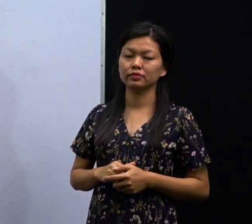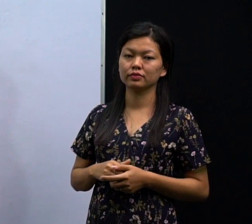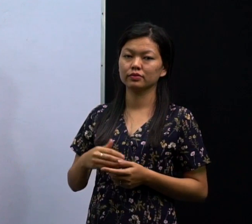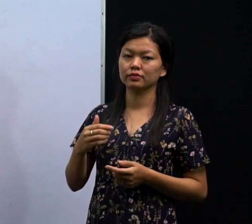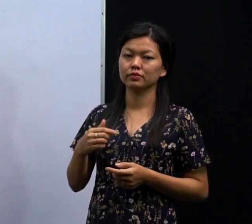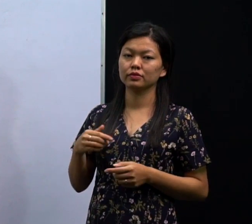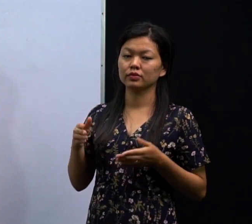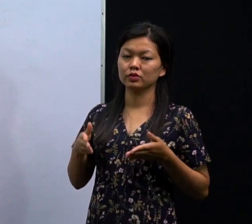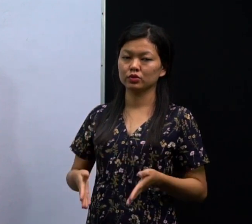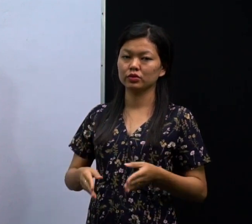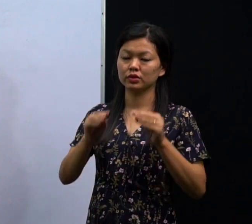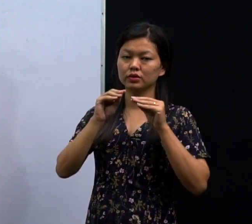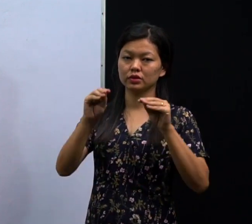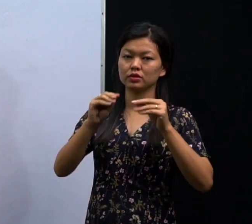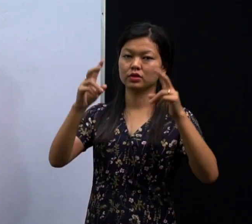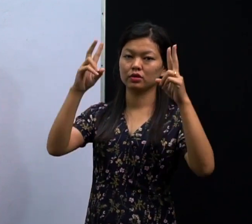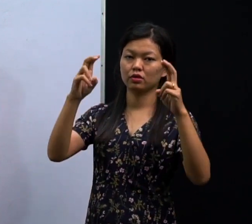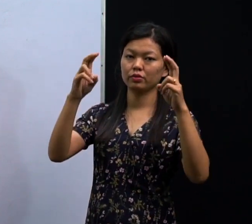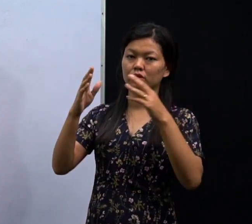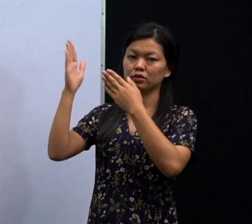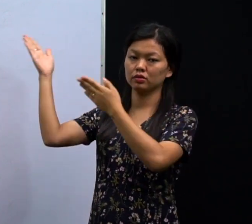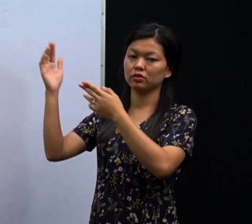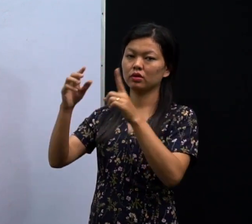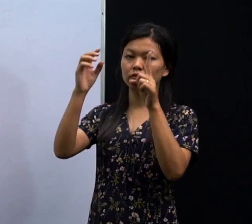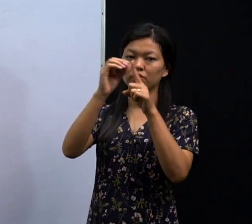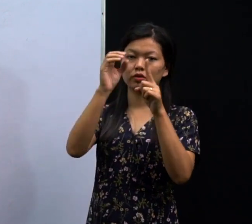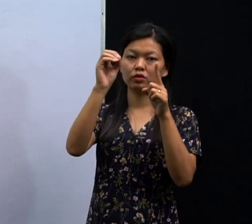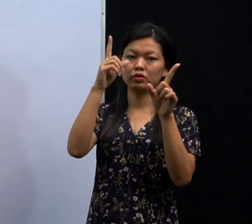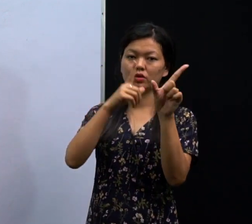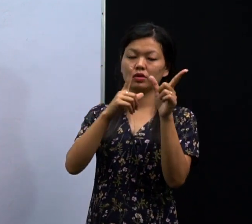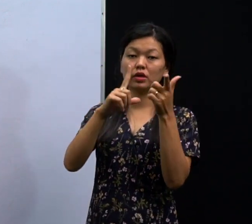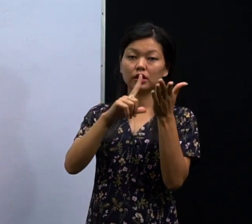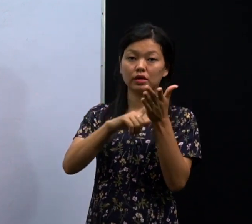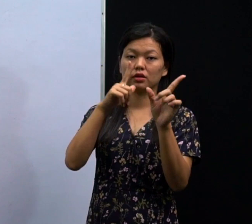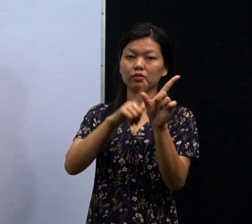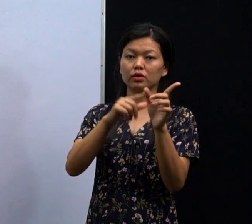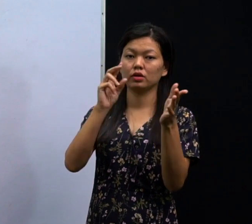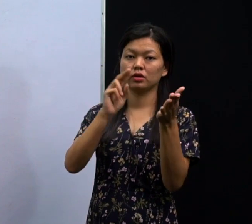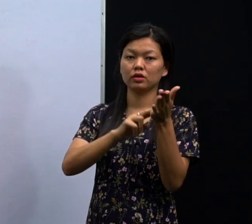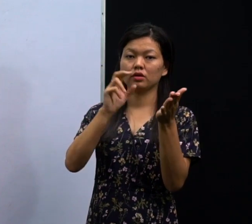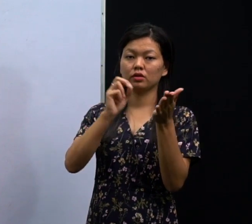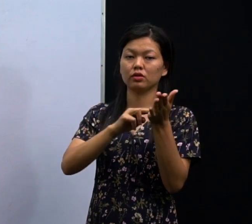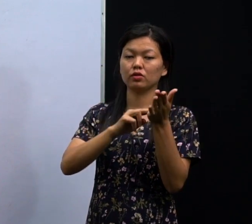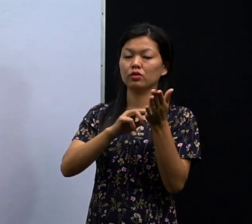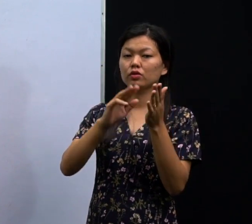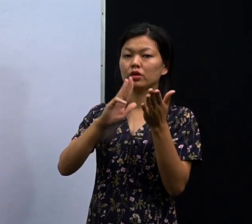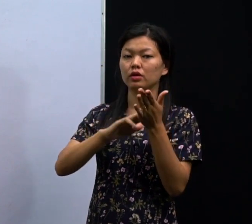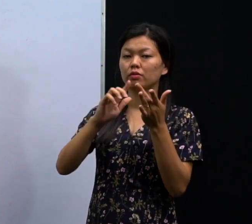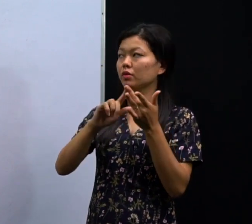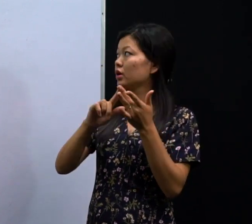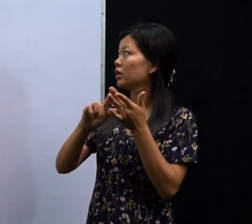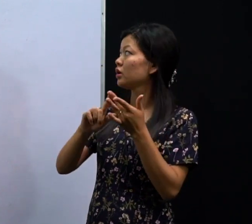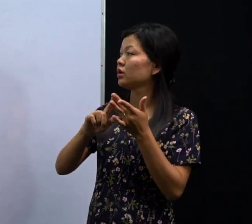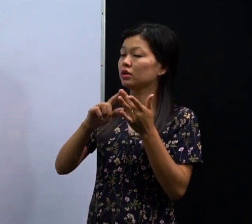teaching about polynomials. I think I already given you some knowledge about polynomials till